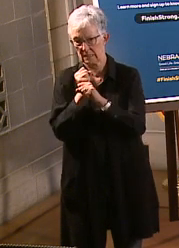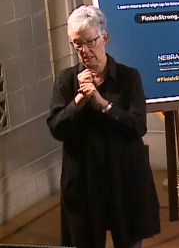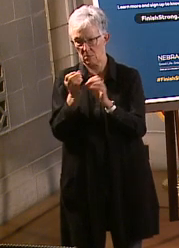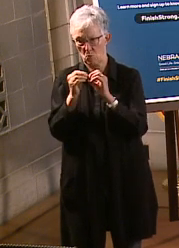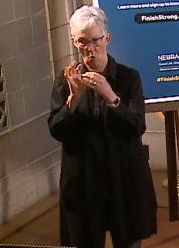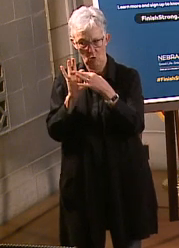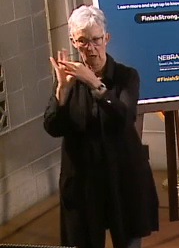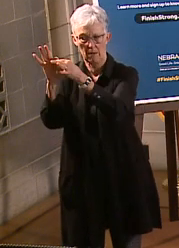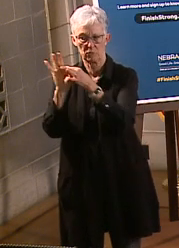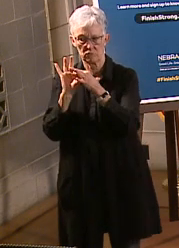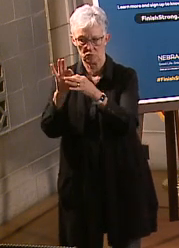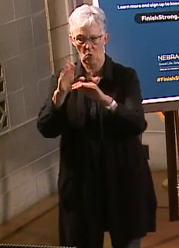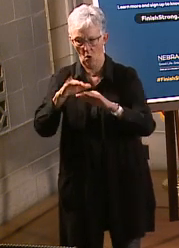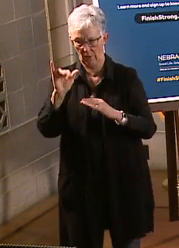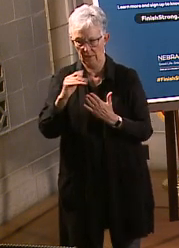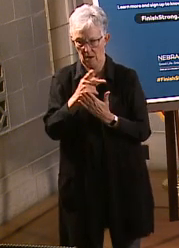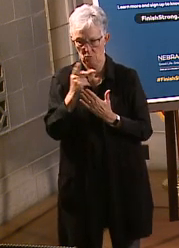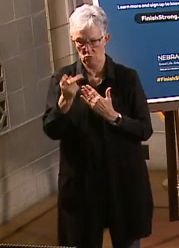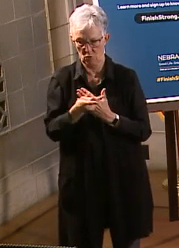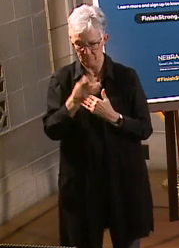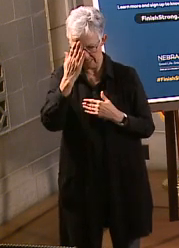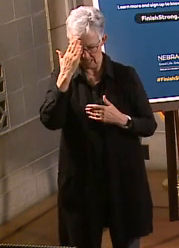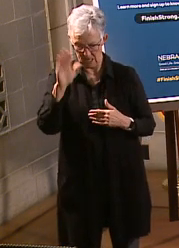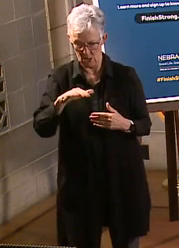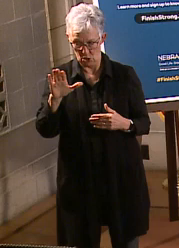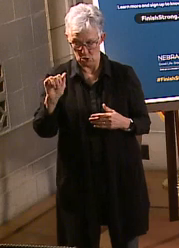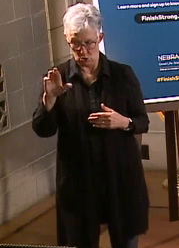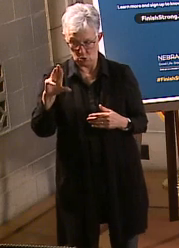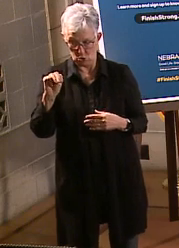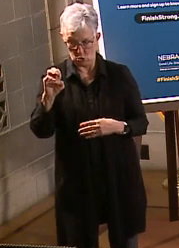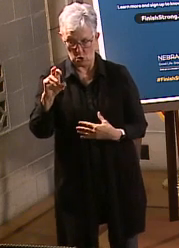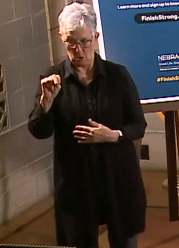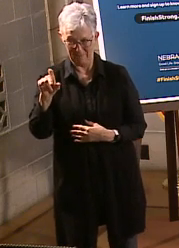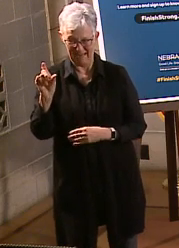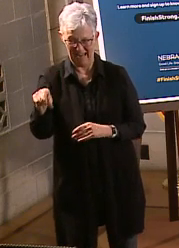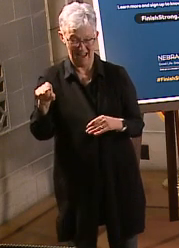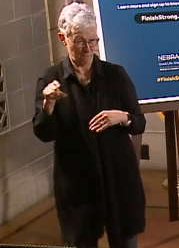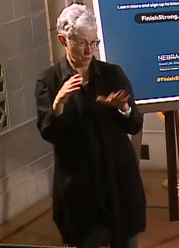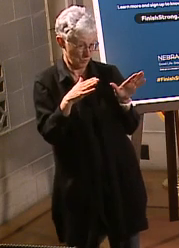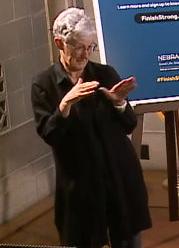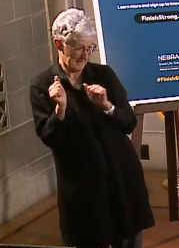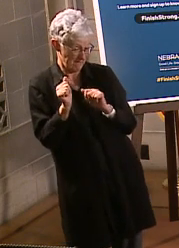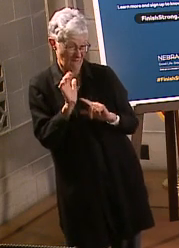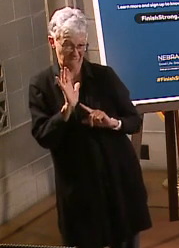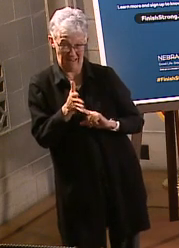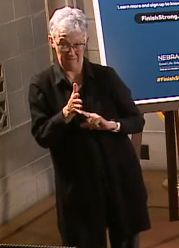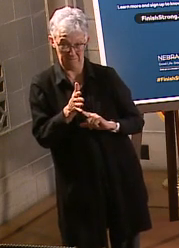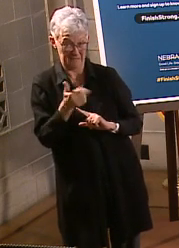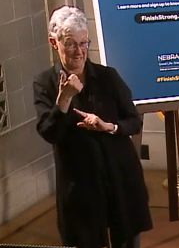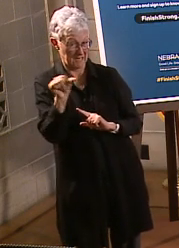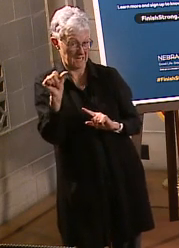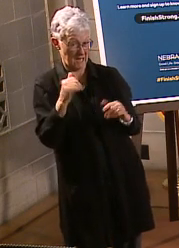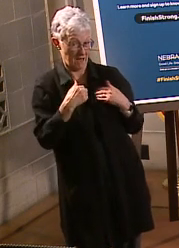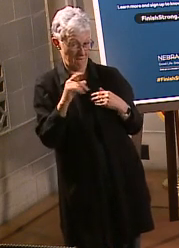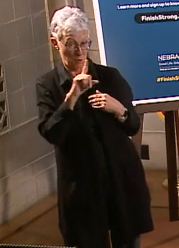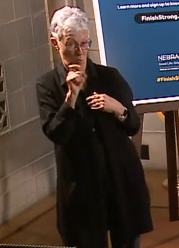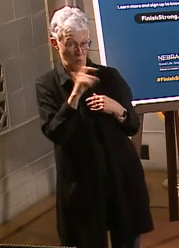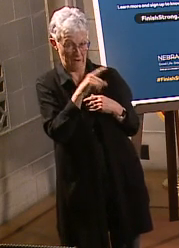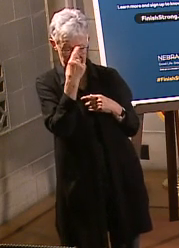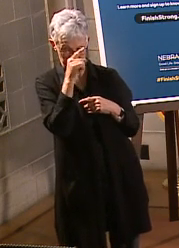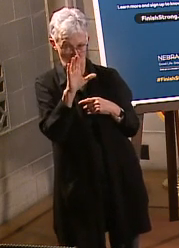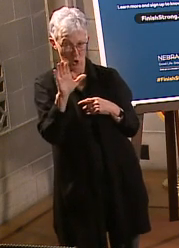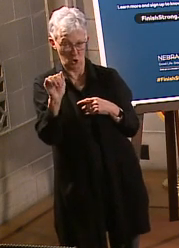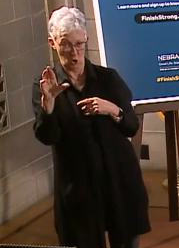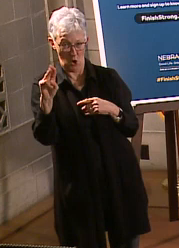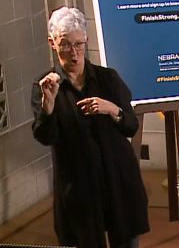so I know Carmen has to leave here in about 5 minutes at the latest. So if anybody's got any questions for Carmen, this would be a good time to